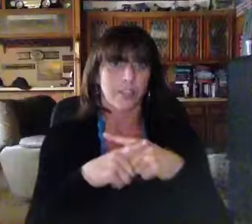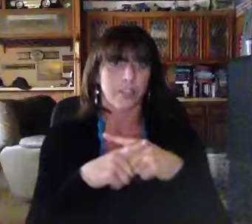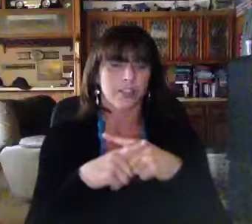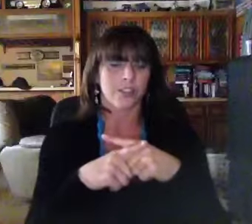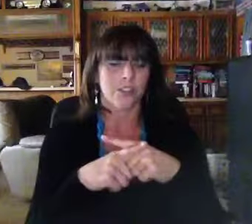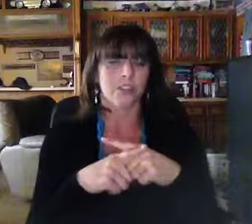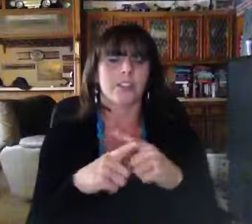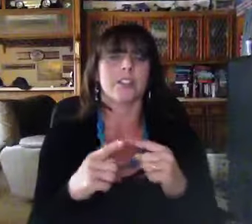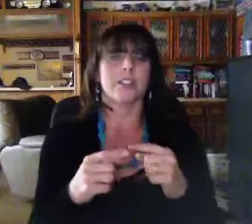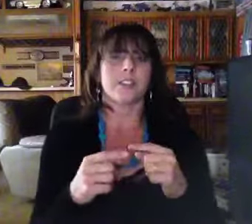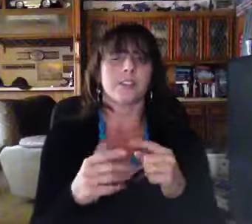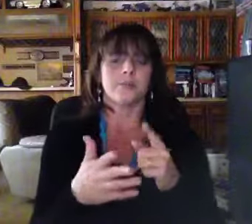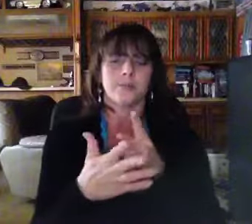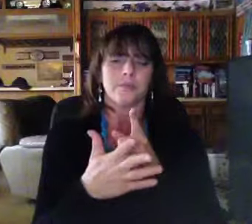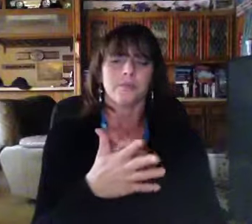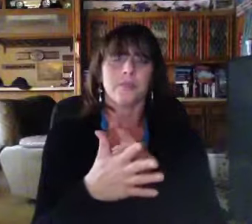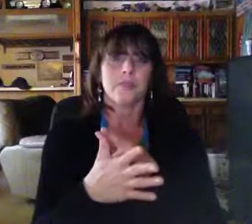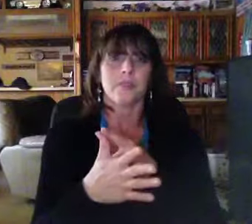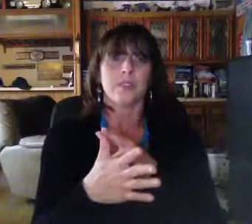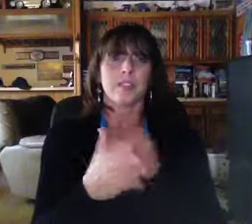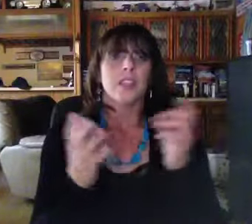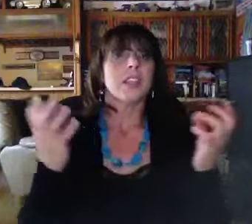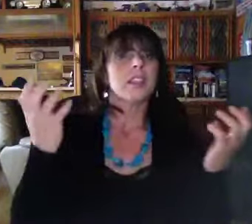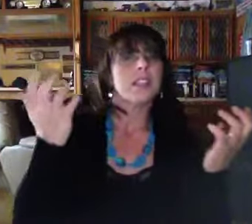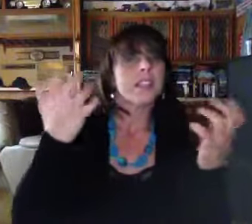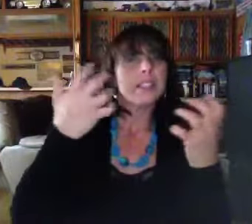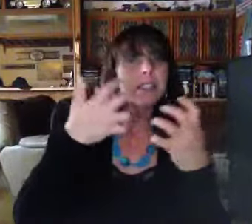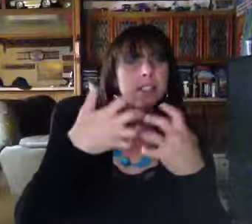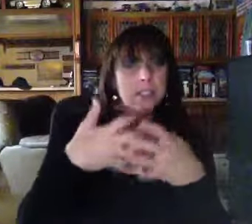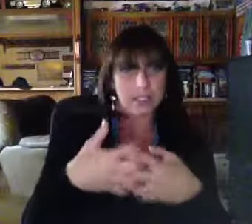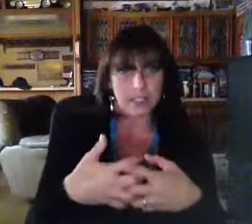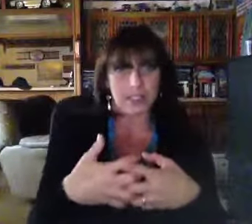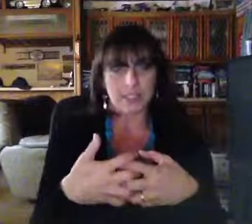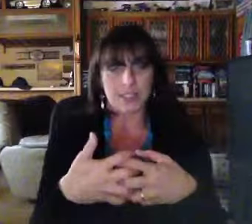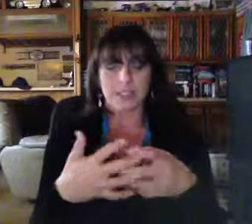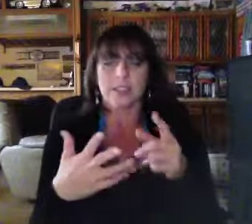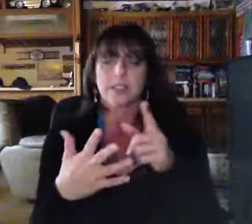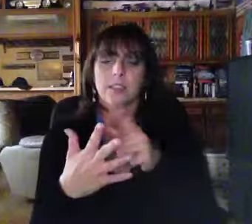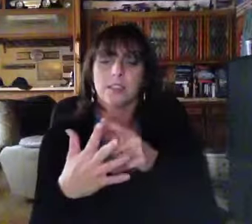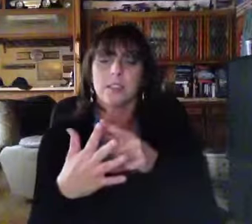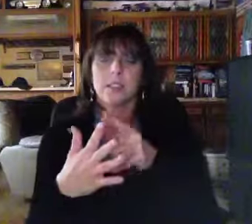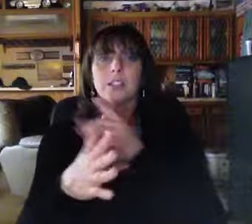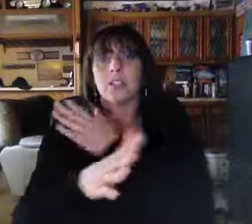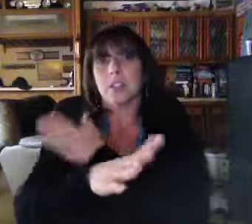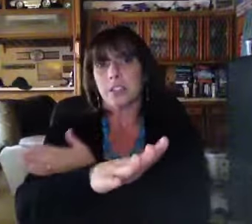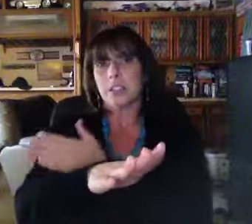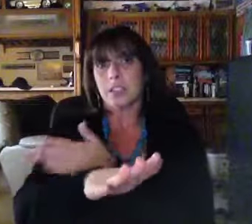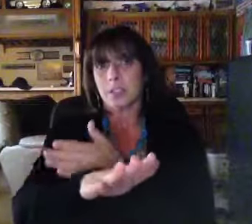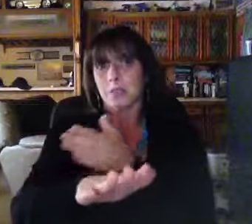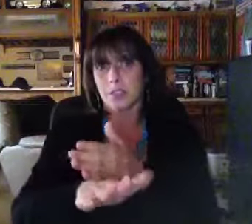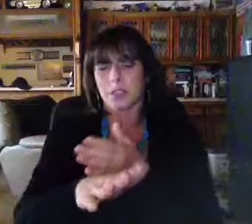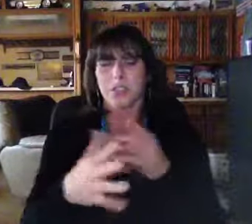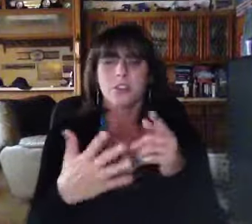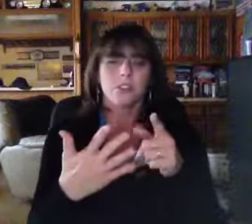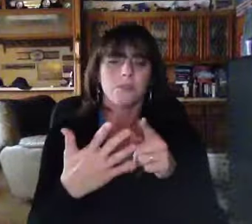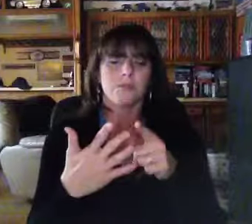First is synthesis. Second is decomposition. Third is single replacement reactions.